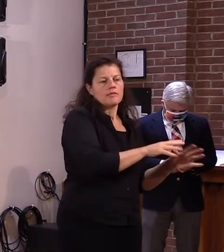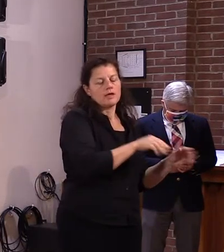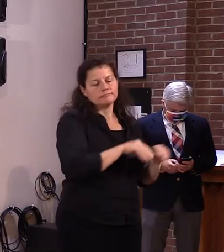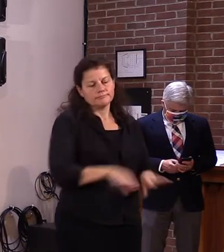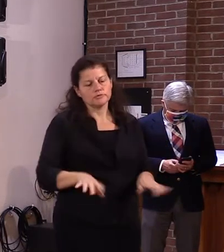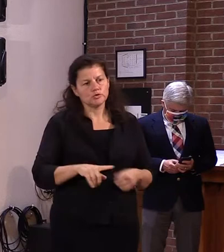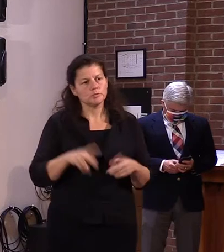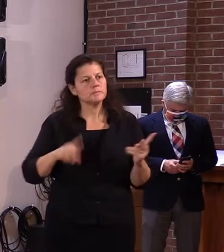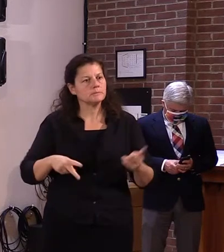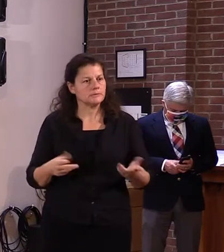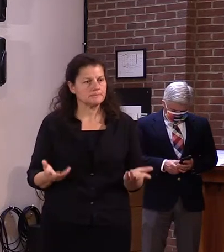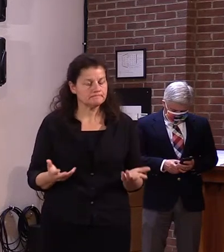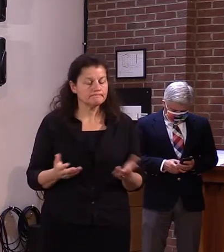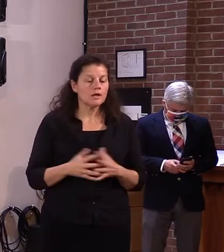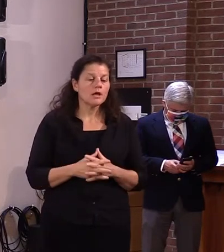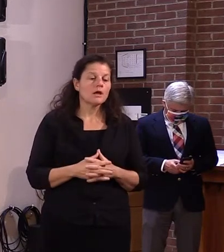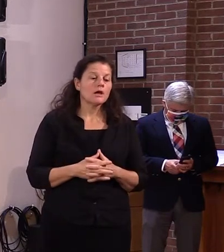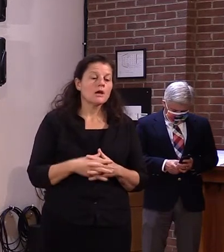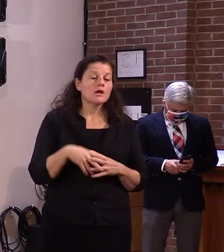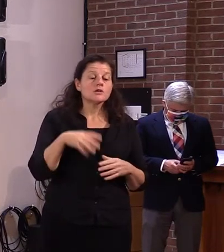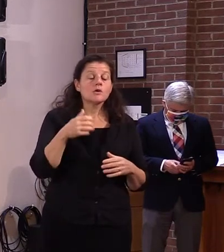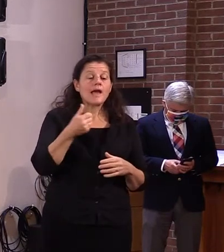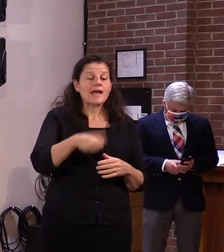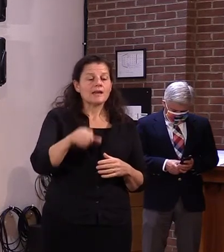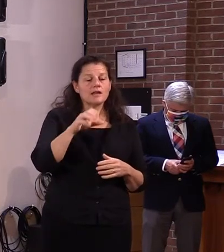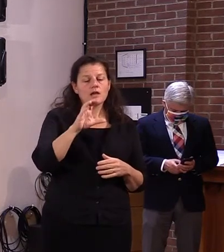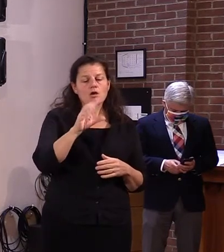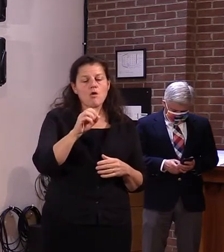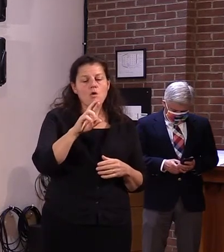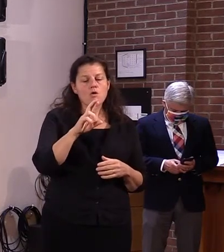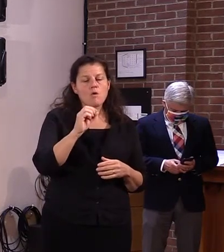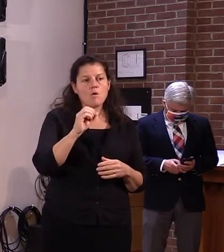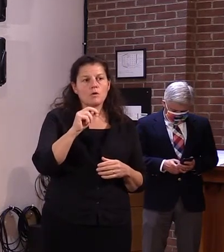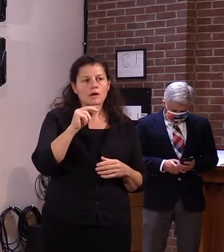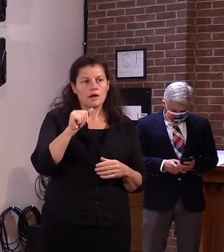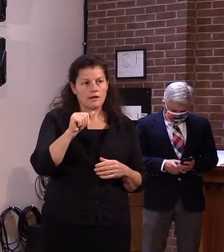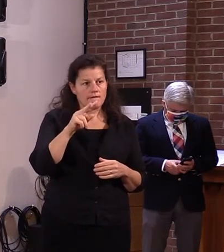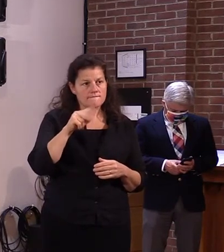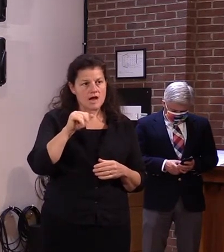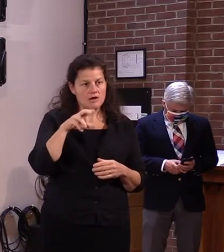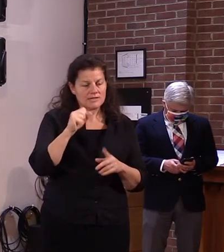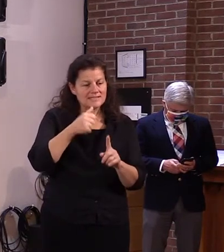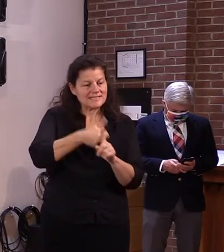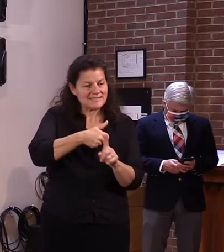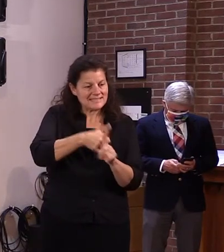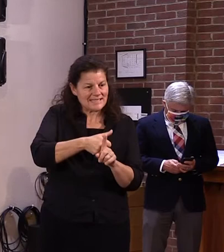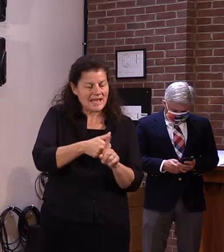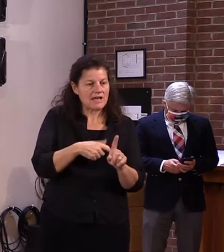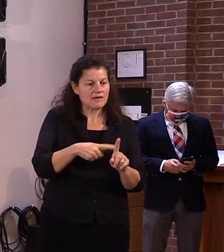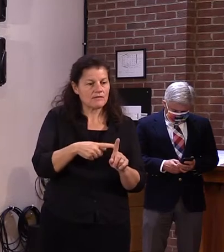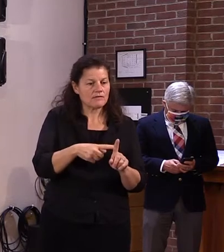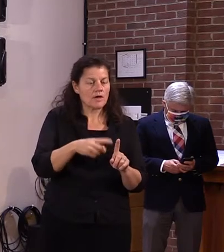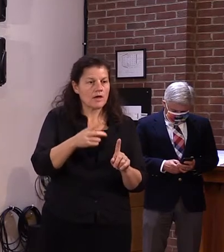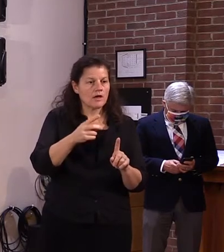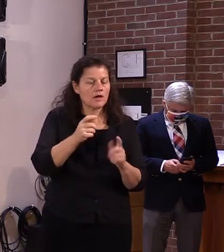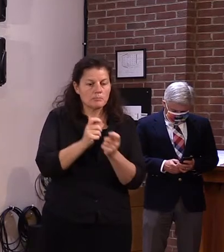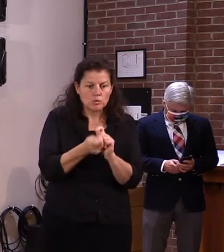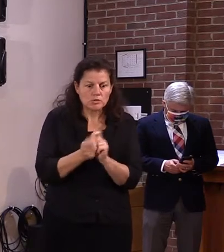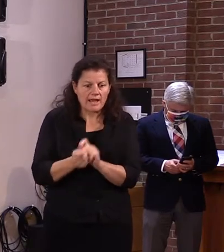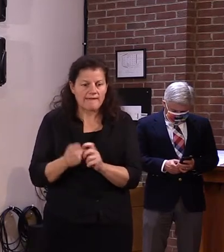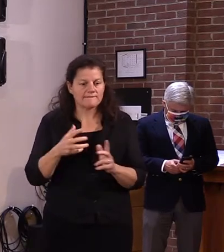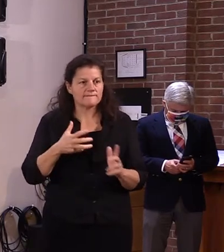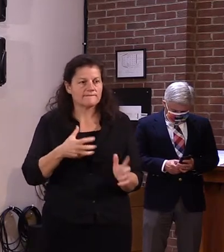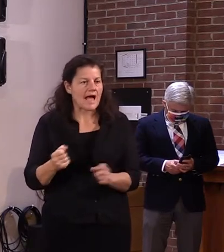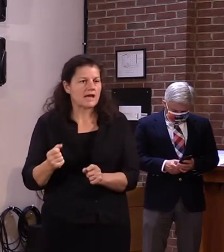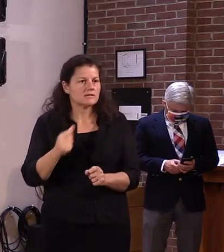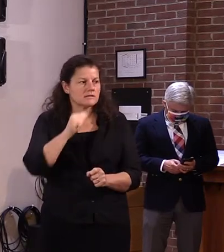Coronaviruses, by their nature, generally aren't known to be rapid mutators, so that in itself may